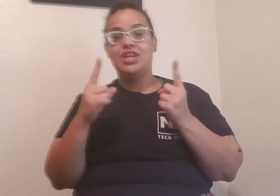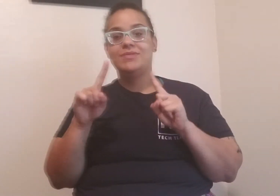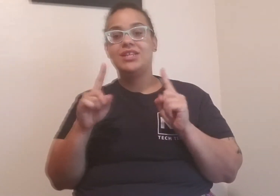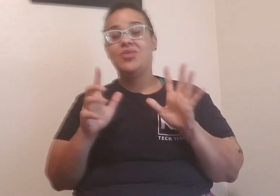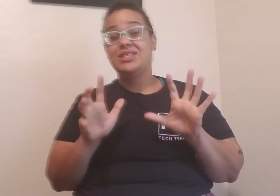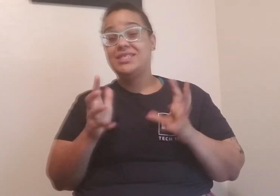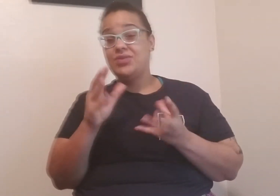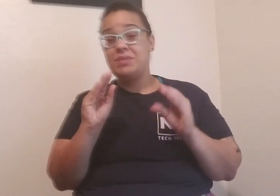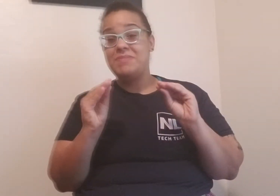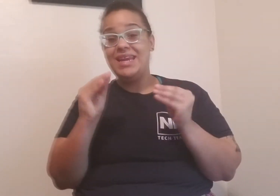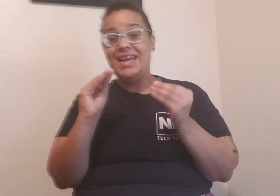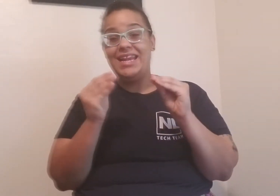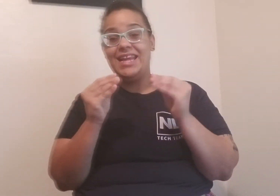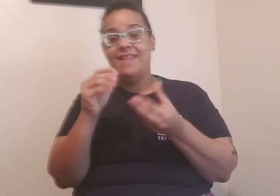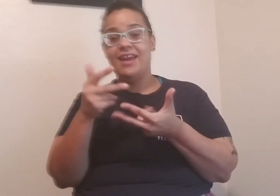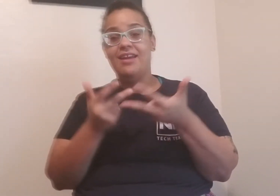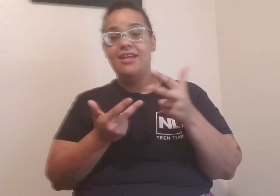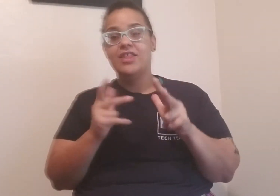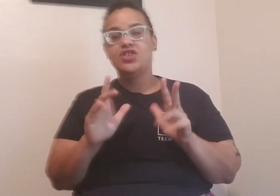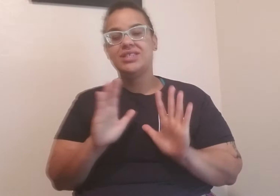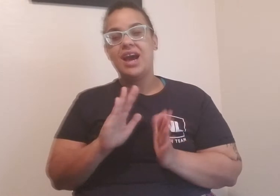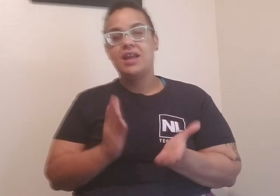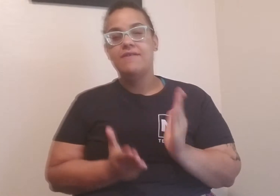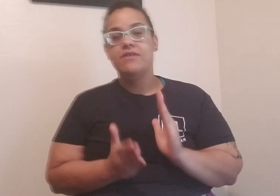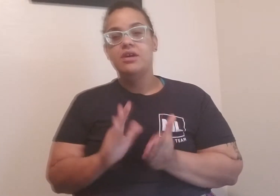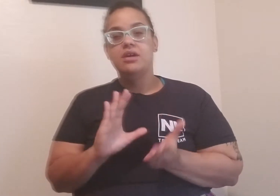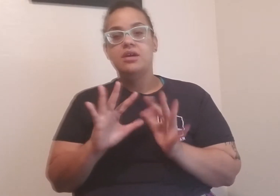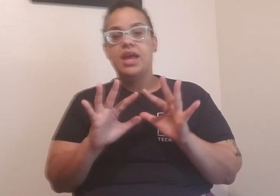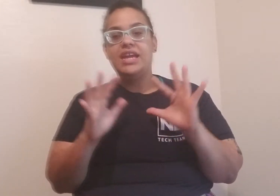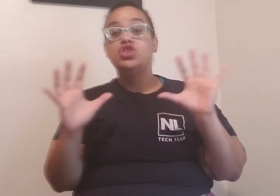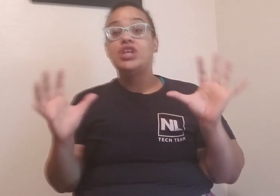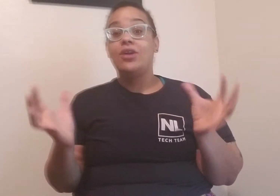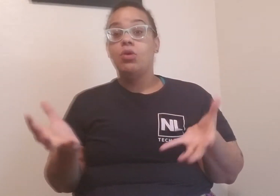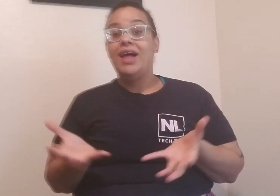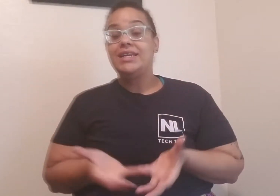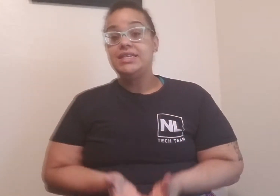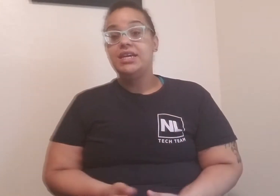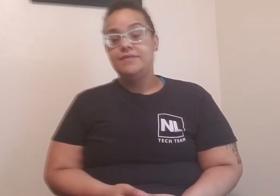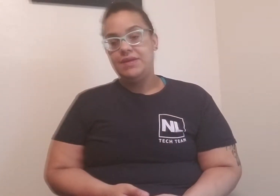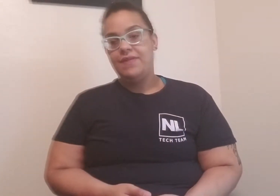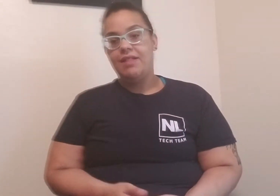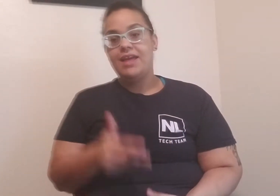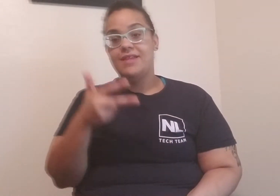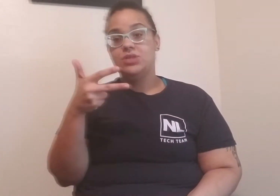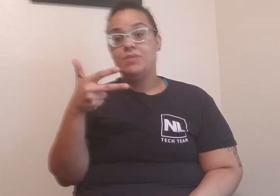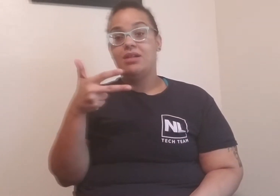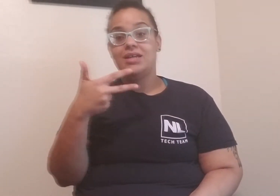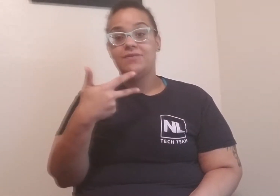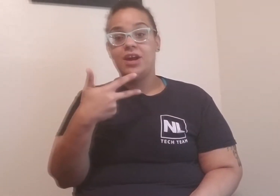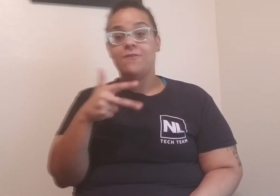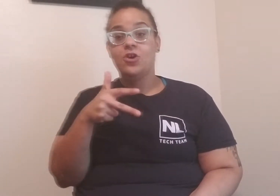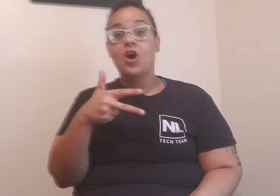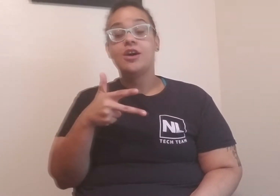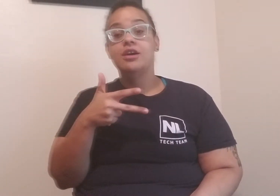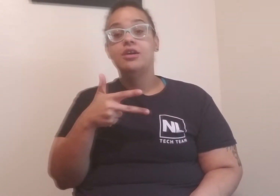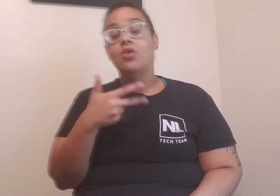that don't necessarily mean anything. They're just kind of a general idea of something. Like this would be a classifier for car or any